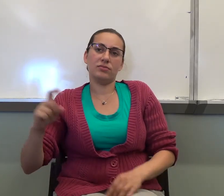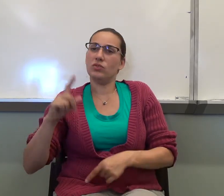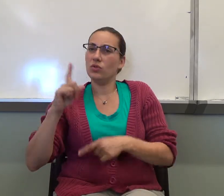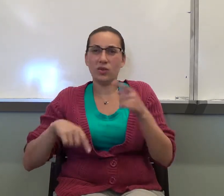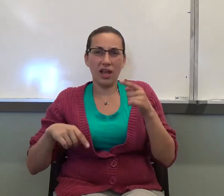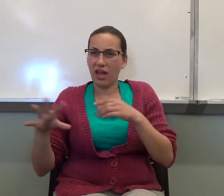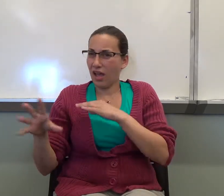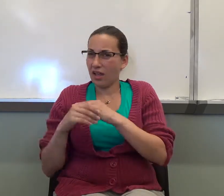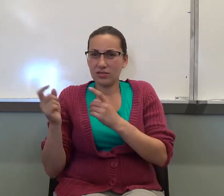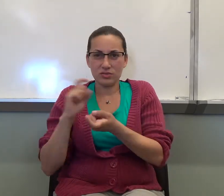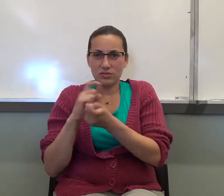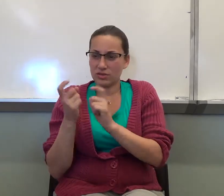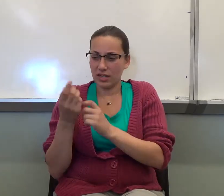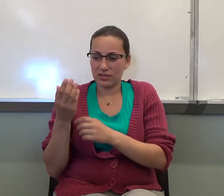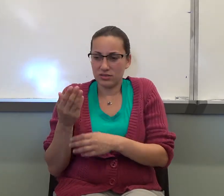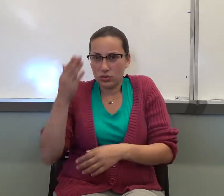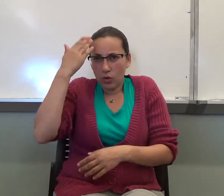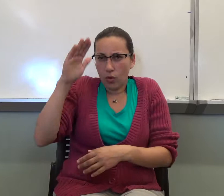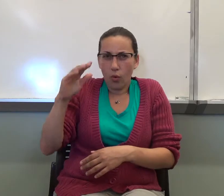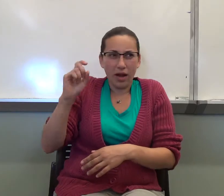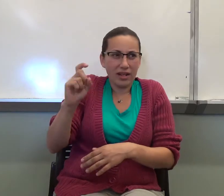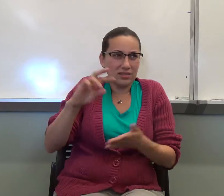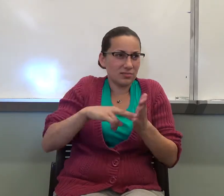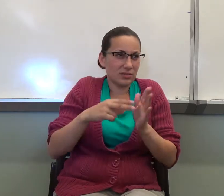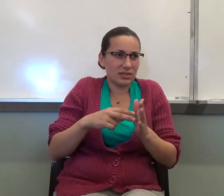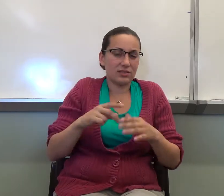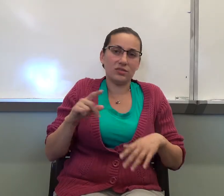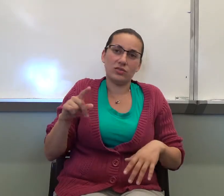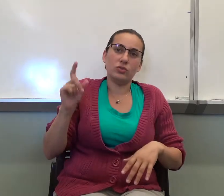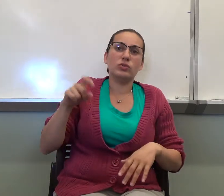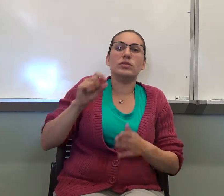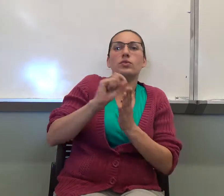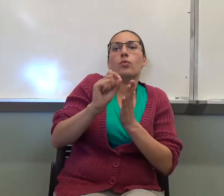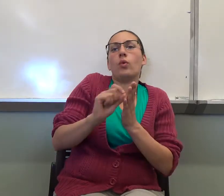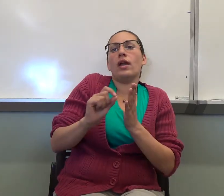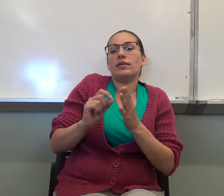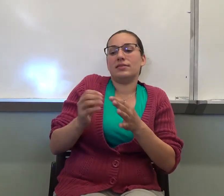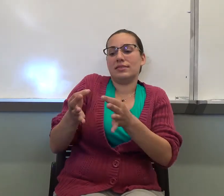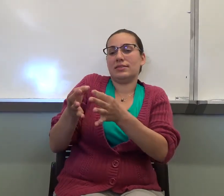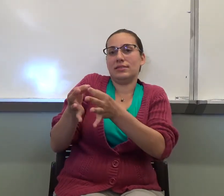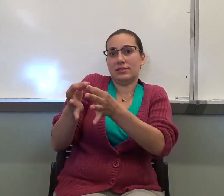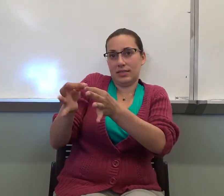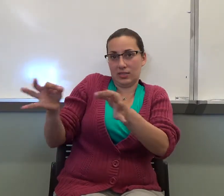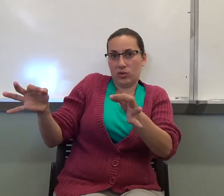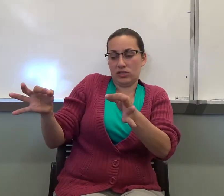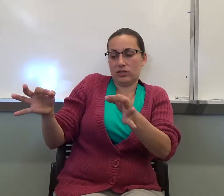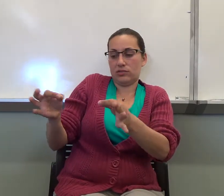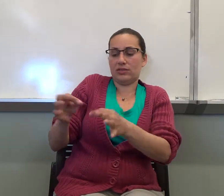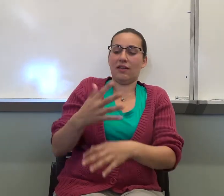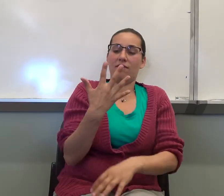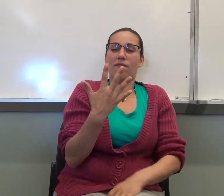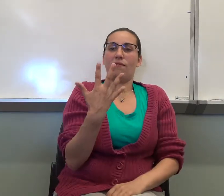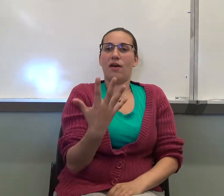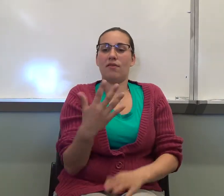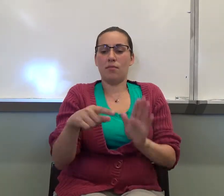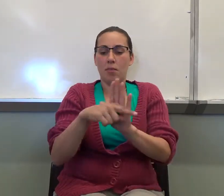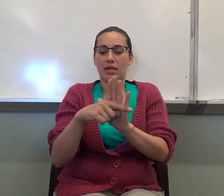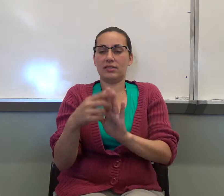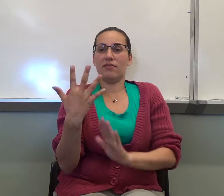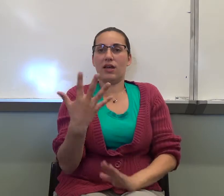you don't know what x is, you have to write them as though they're multiplied, but there's nothing else to do. Then we've got this